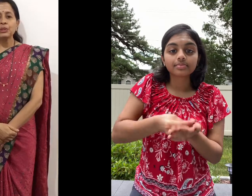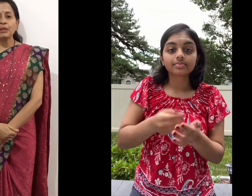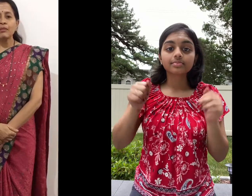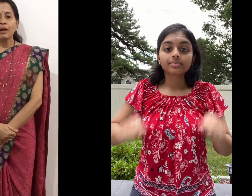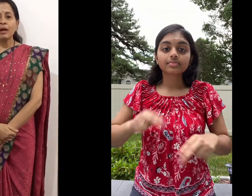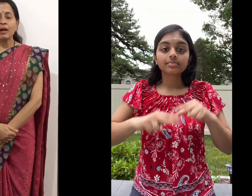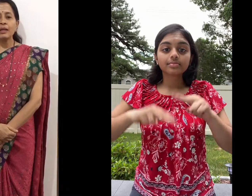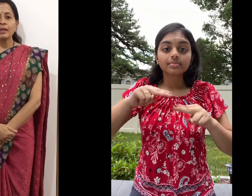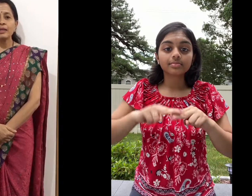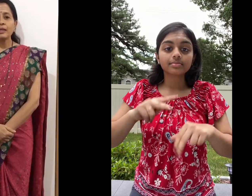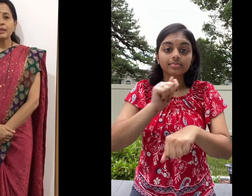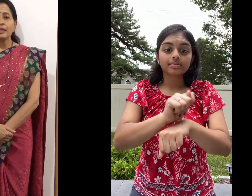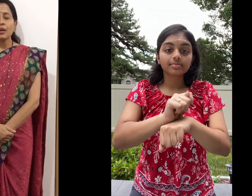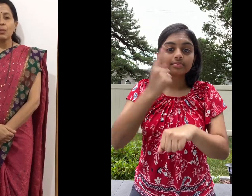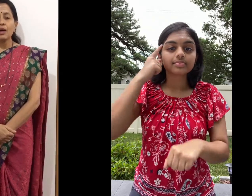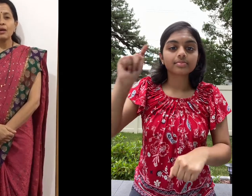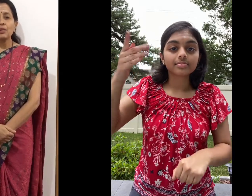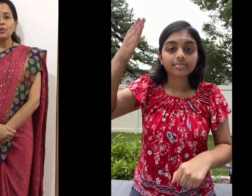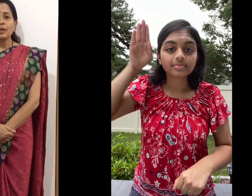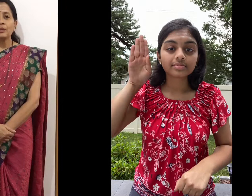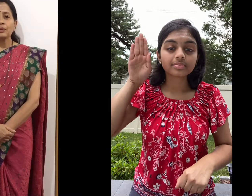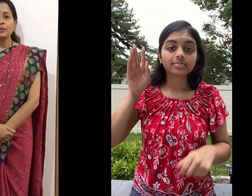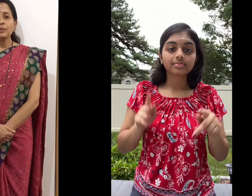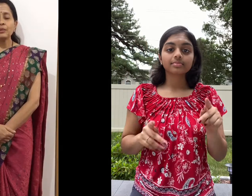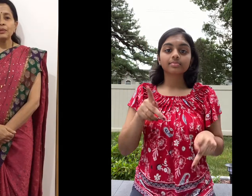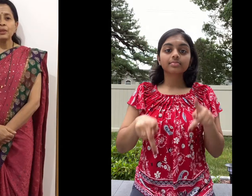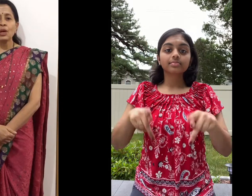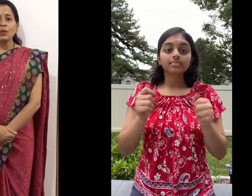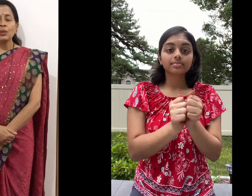Ullavaru Shivalaya Maduvaru.